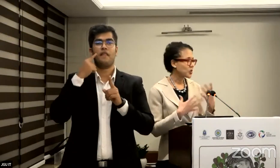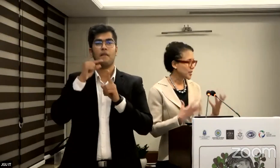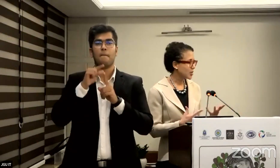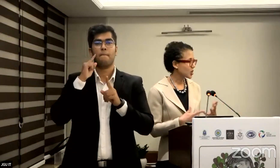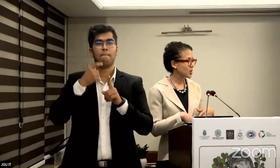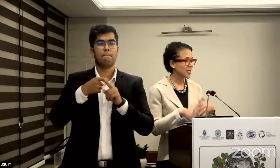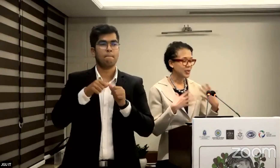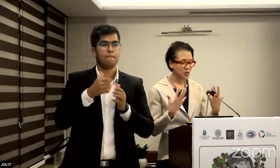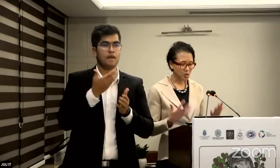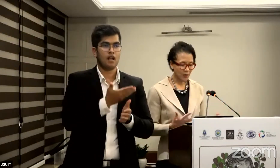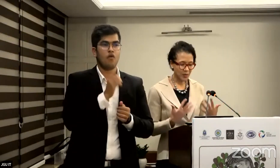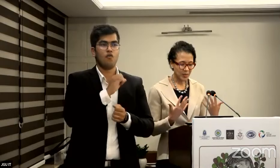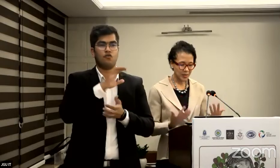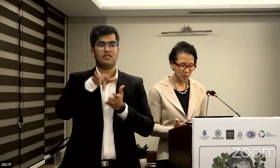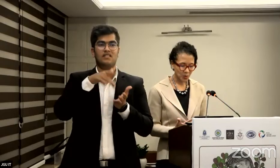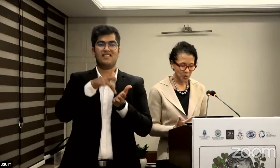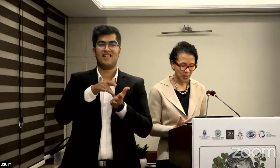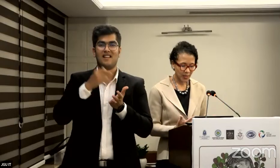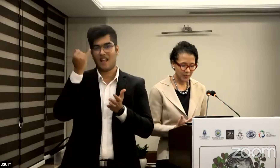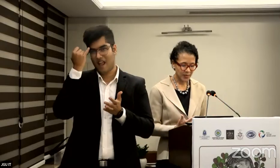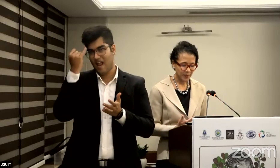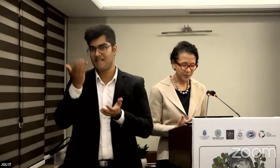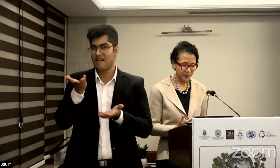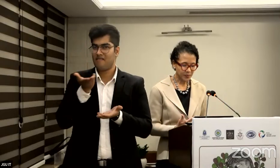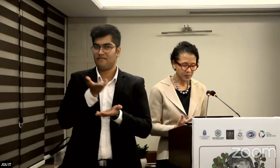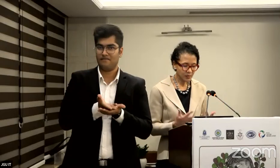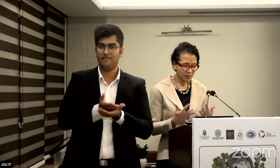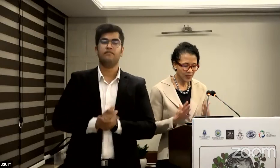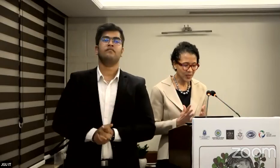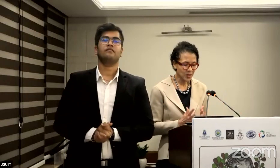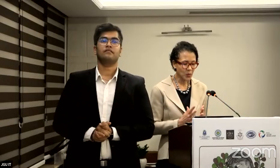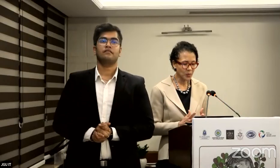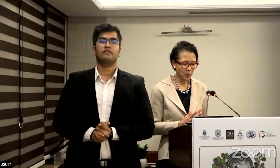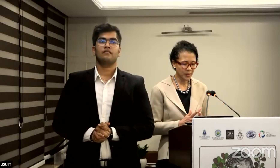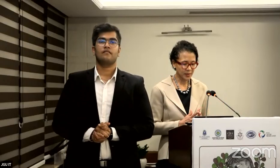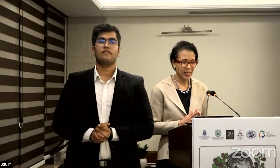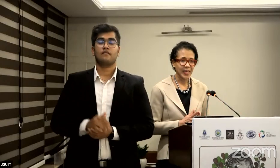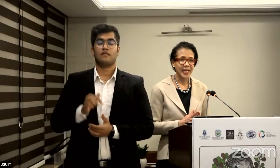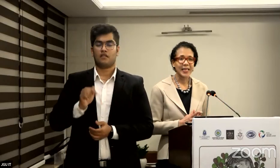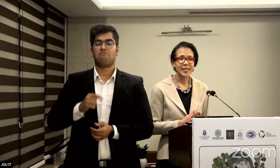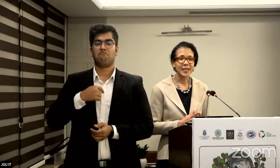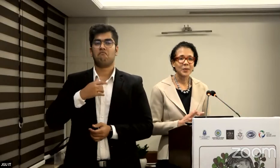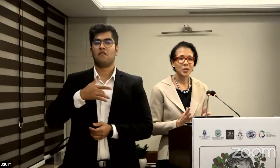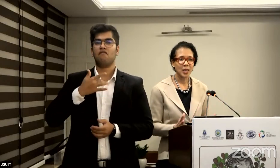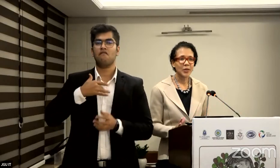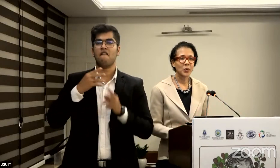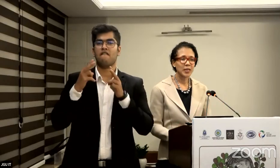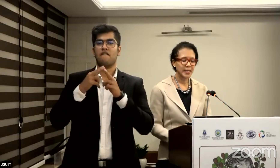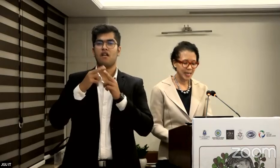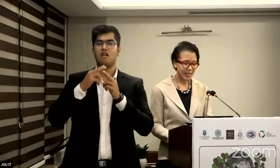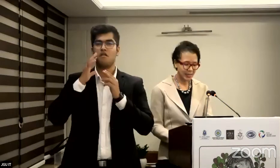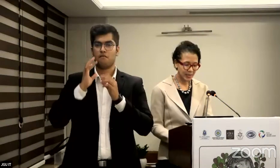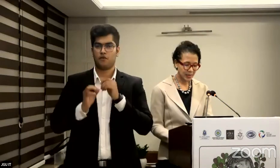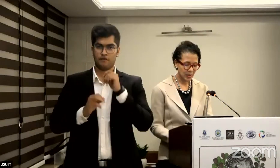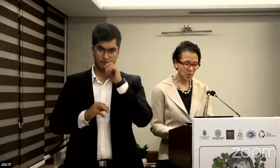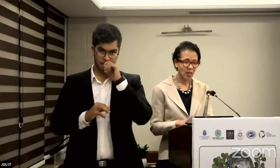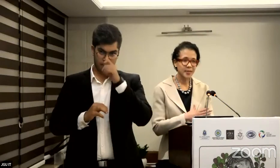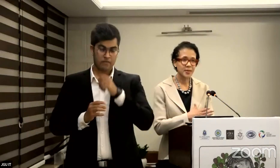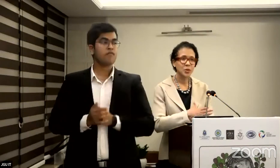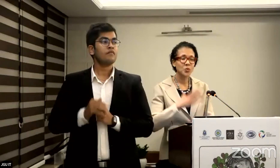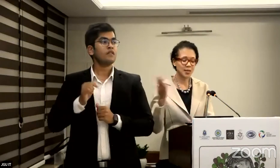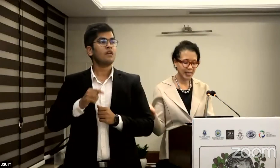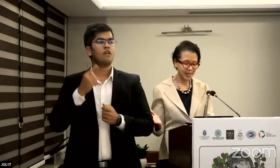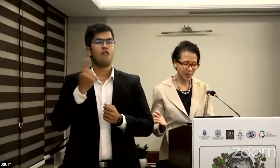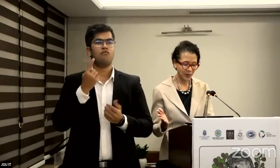in your centers and in your conferences and your programs, this is so important. It enables not only analysis